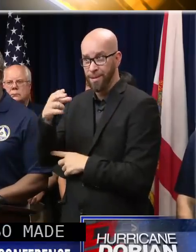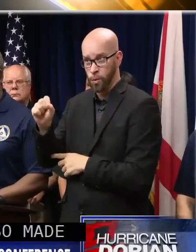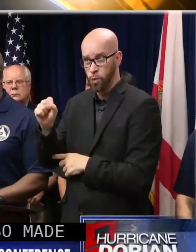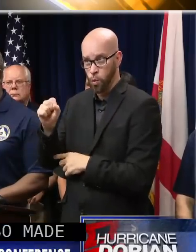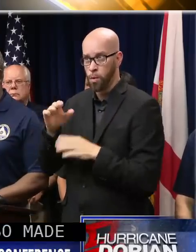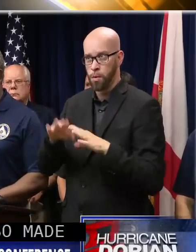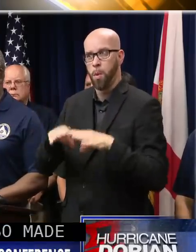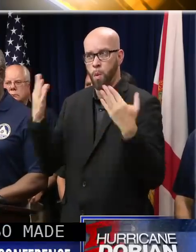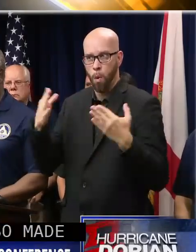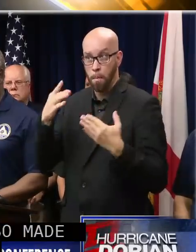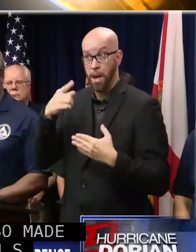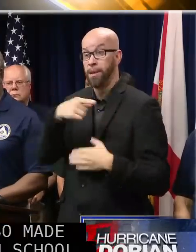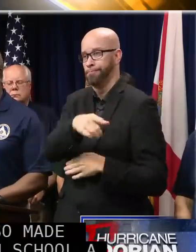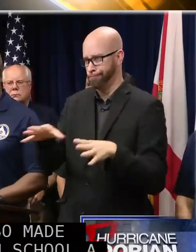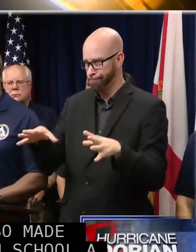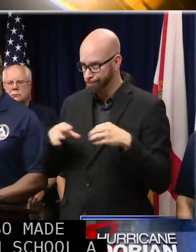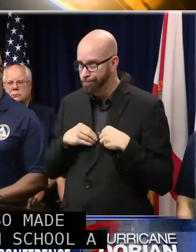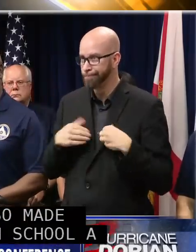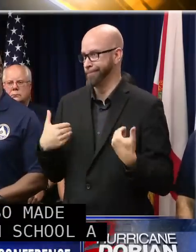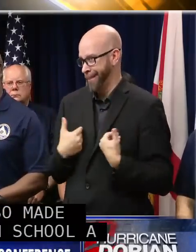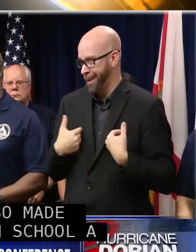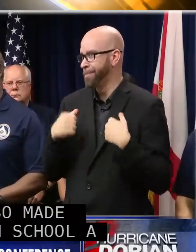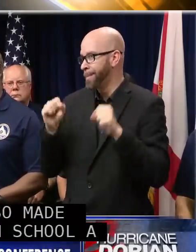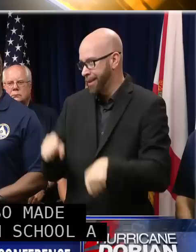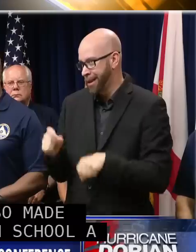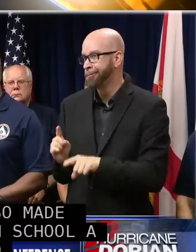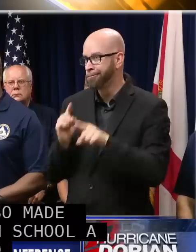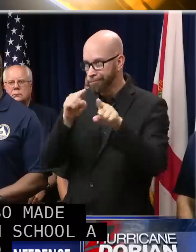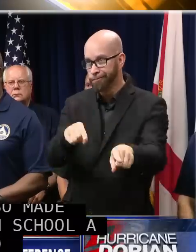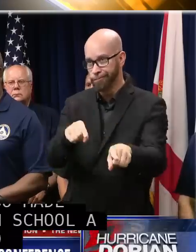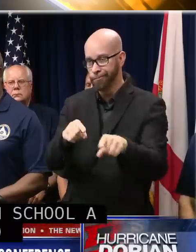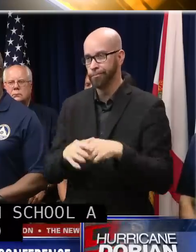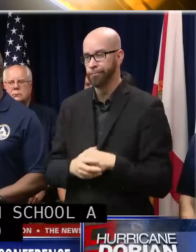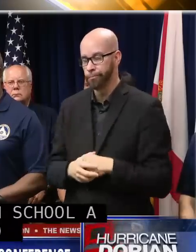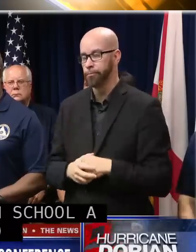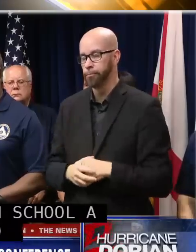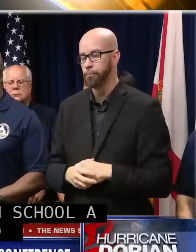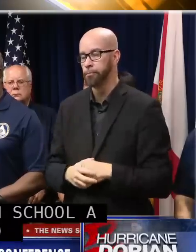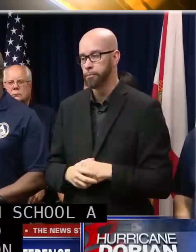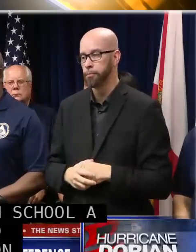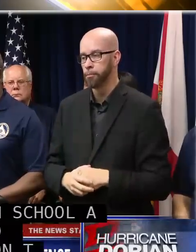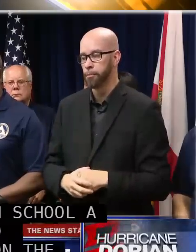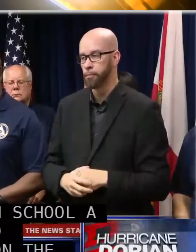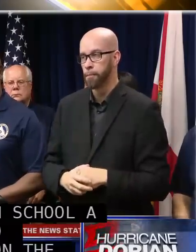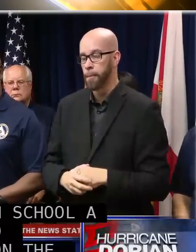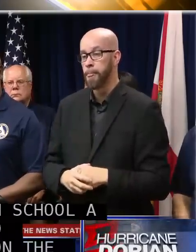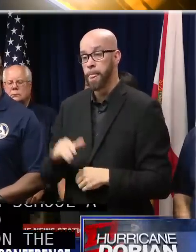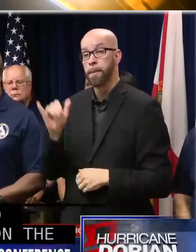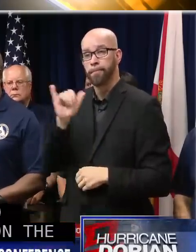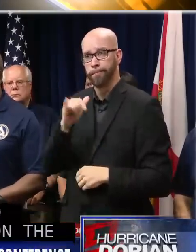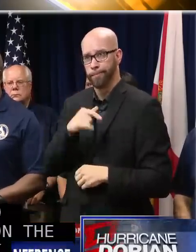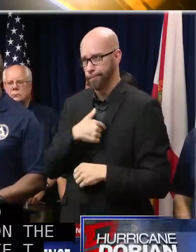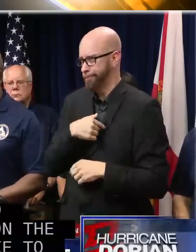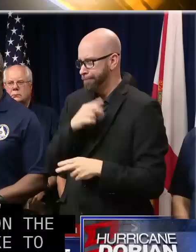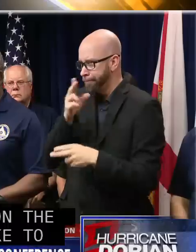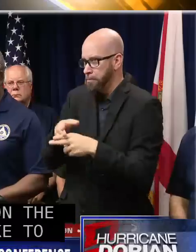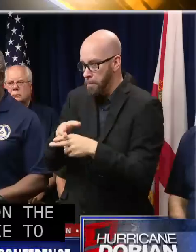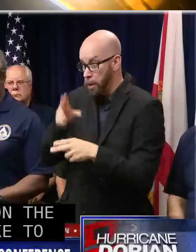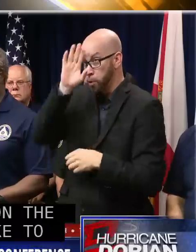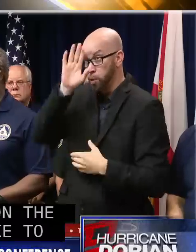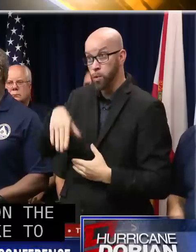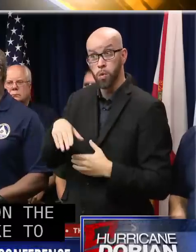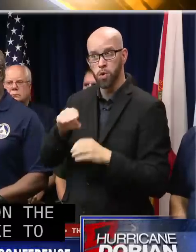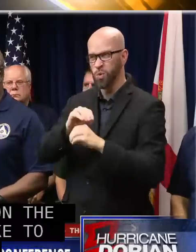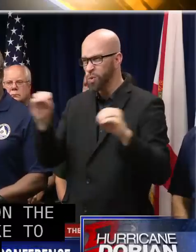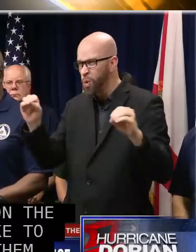accommodate residents on the west side who would like to bring their pets with them. I would say that please note that there are